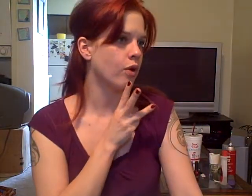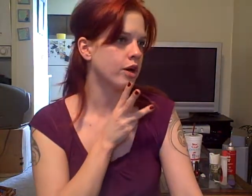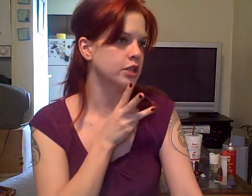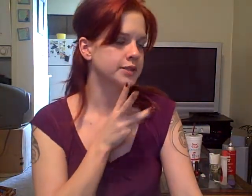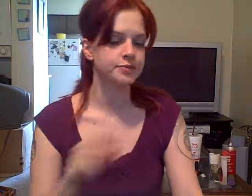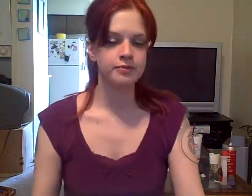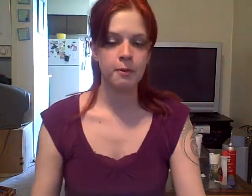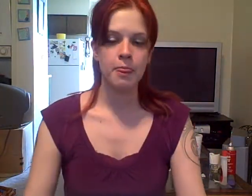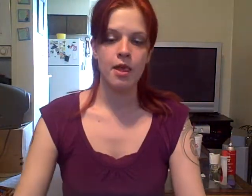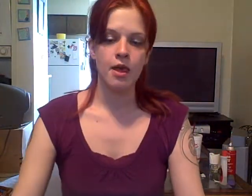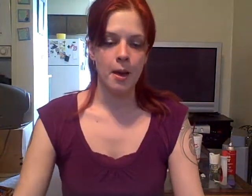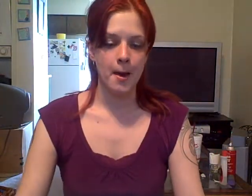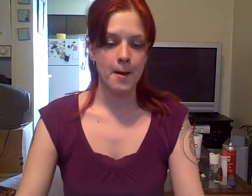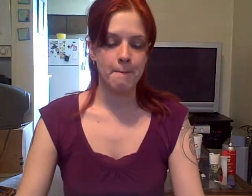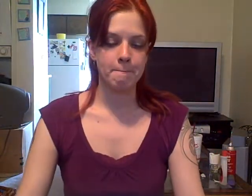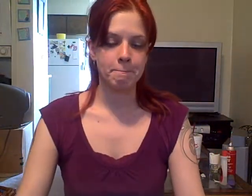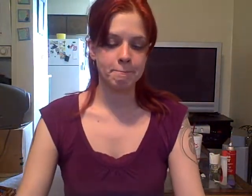water. Um,